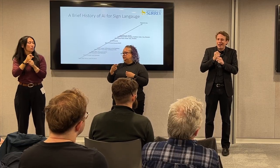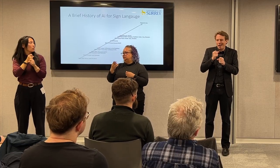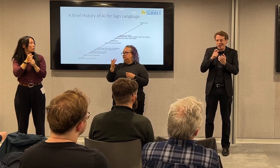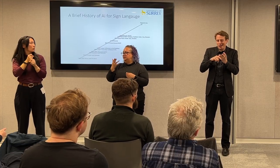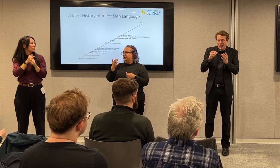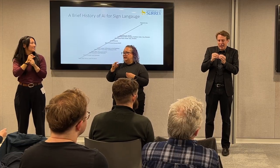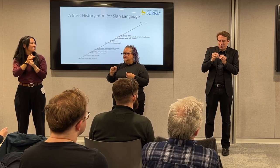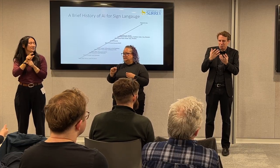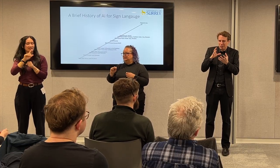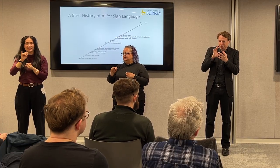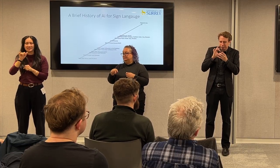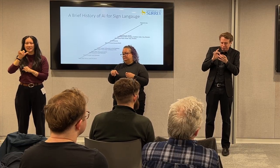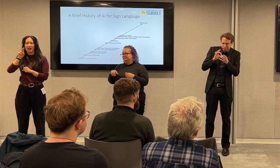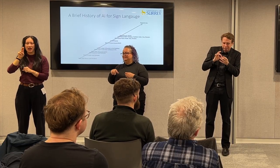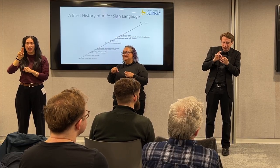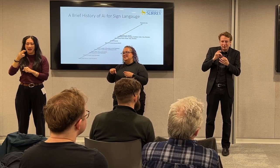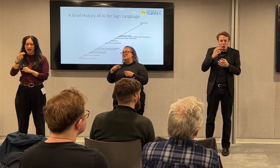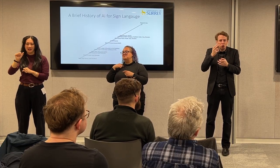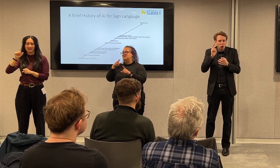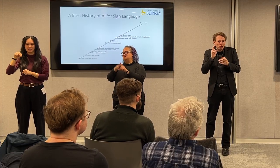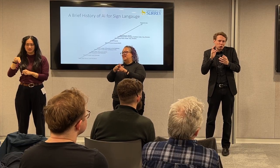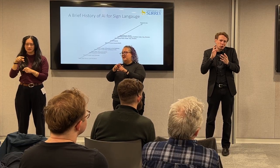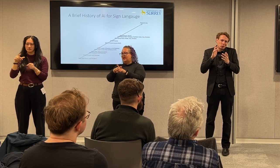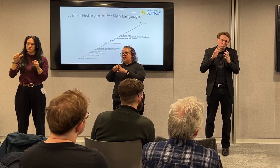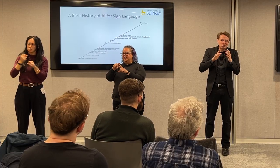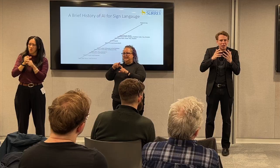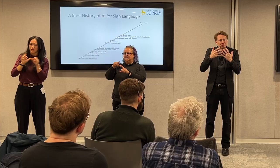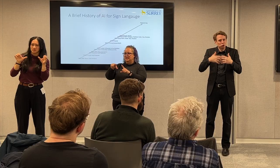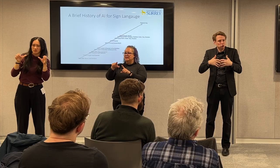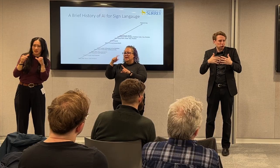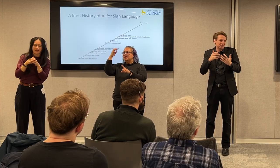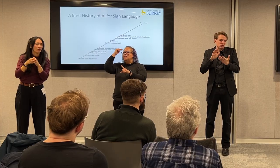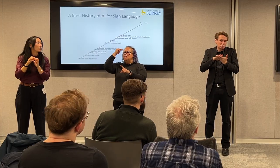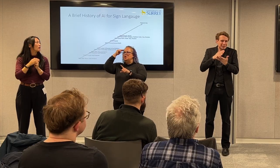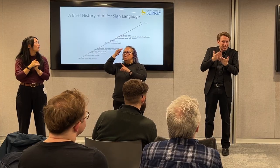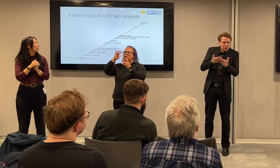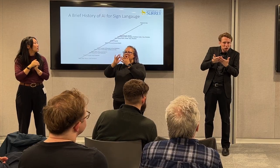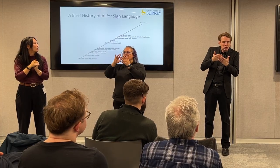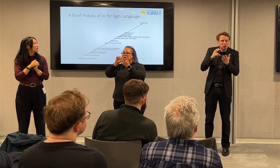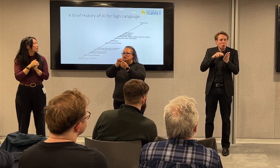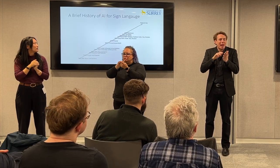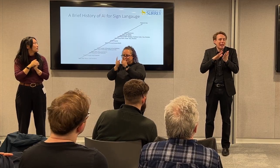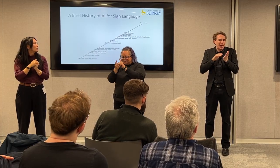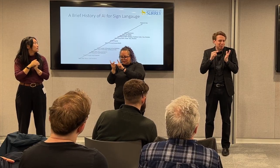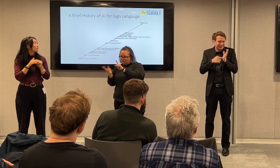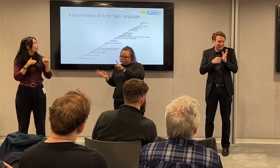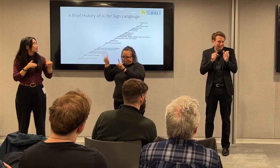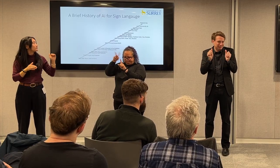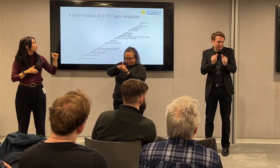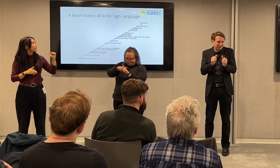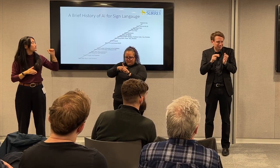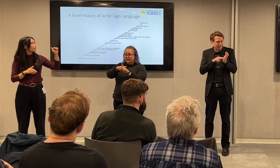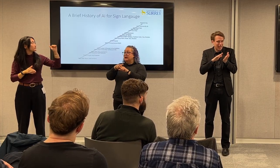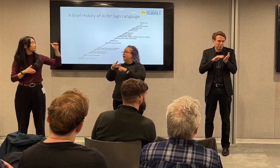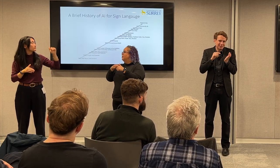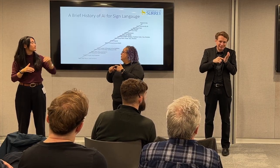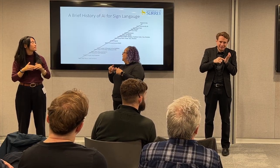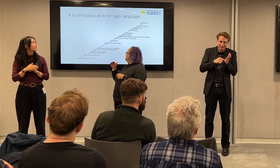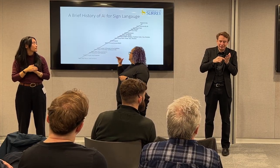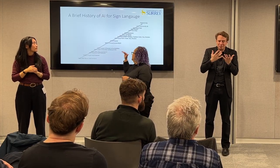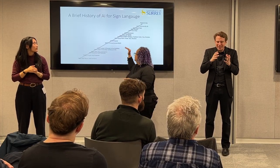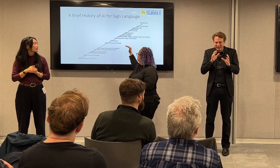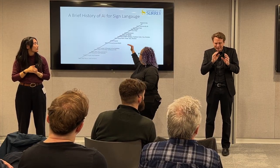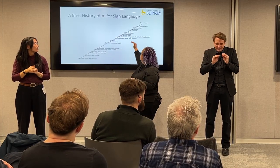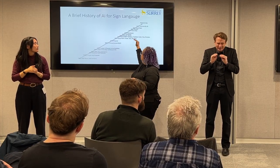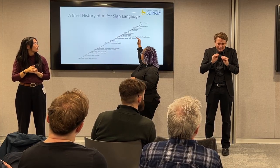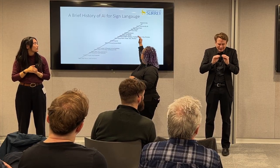to apply neural machine translation, NMT, to the problem. And then the timeline kind of goes, it's